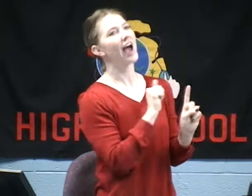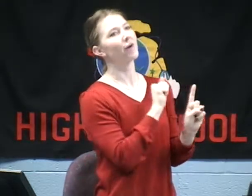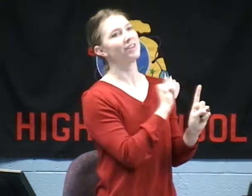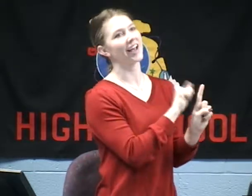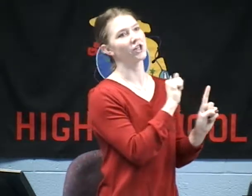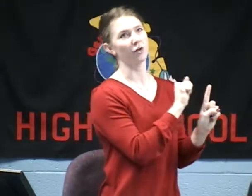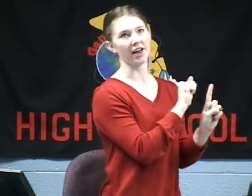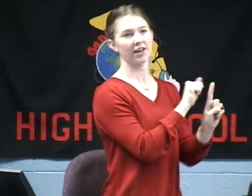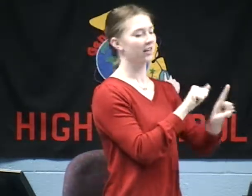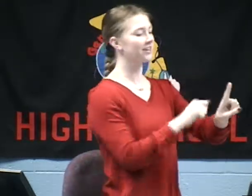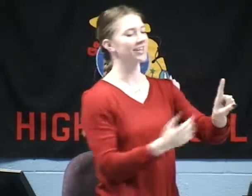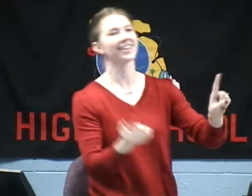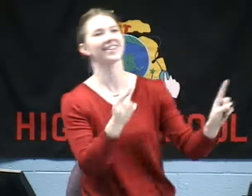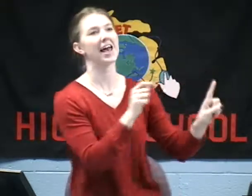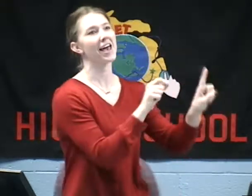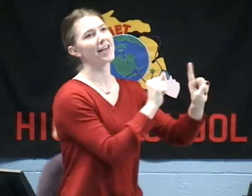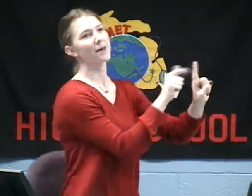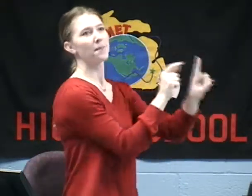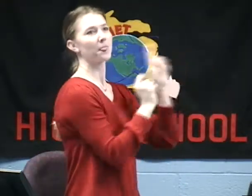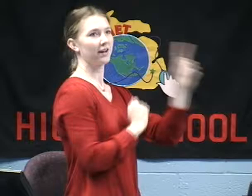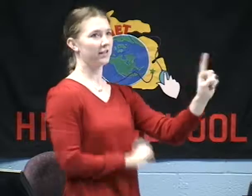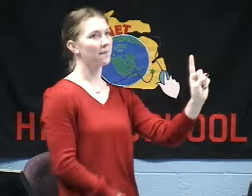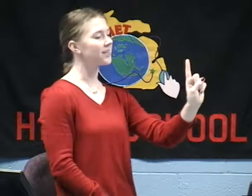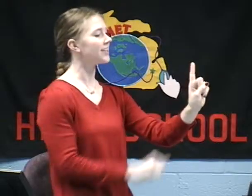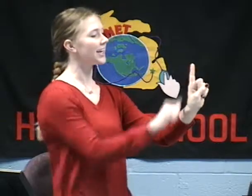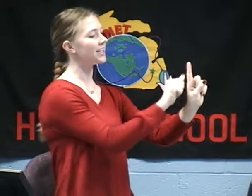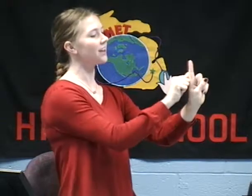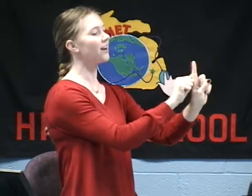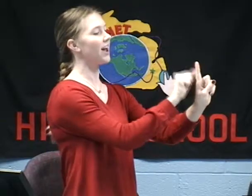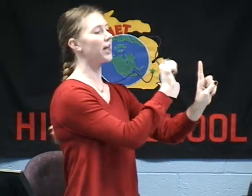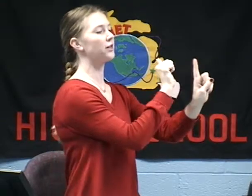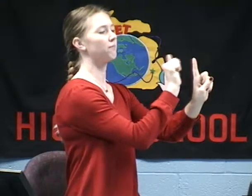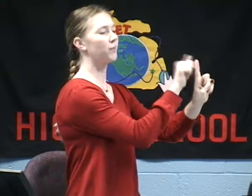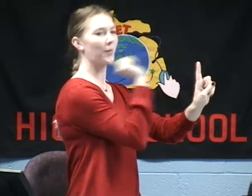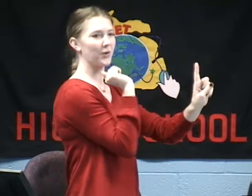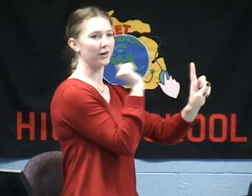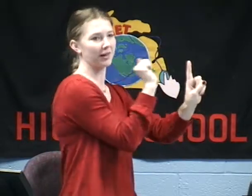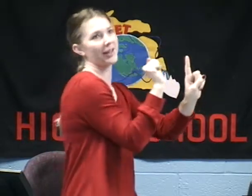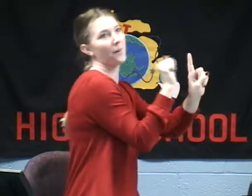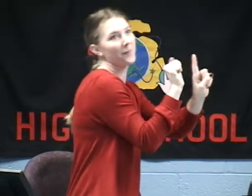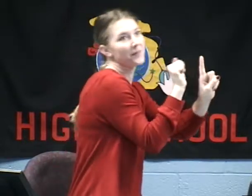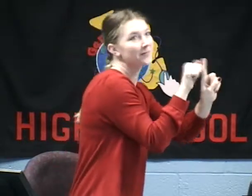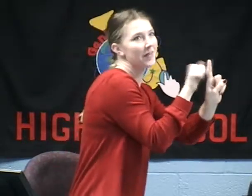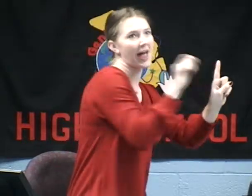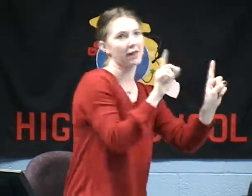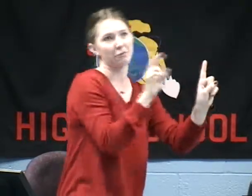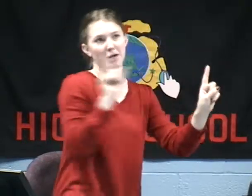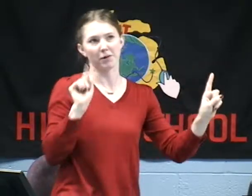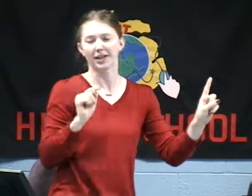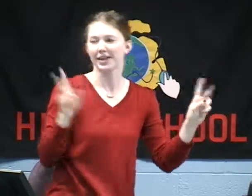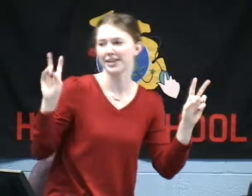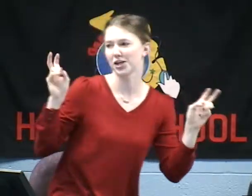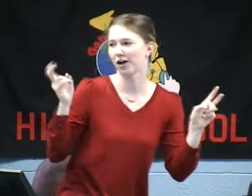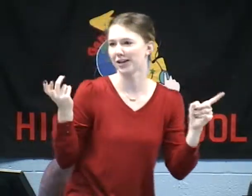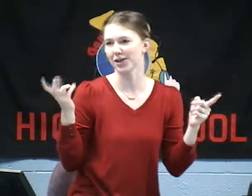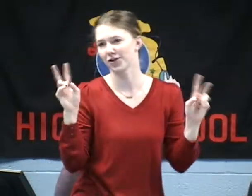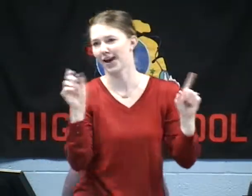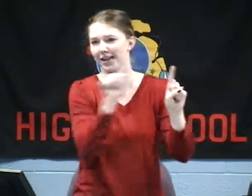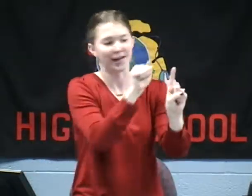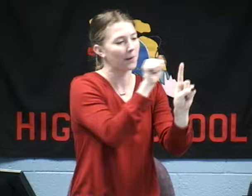I would sign trick because this is like somebody standing there and you're like, and then running away like a ding dong ditch kind of thing. Like,